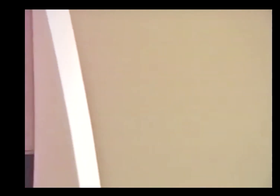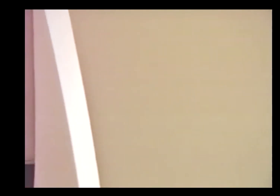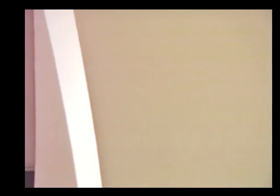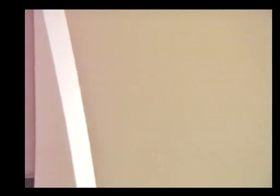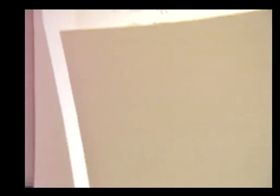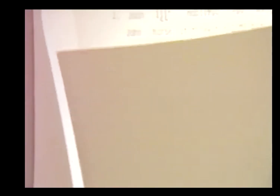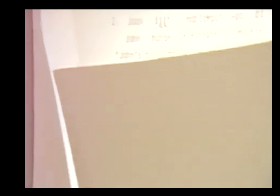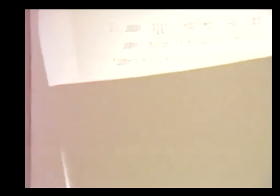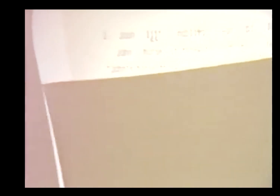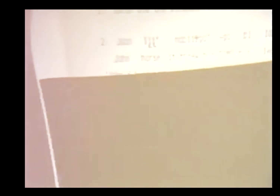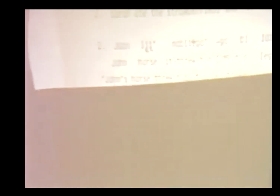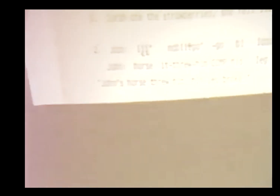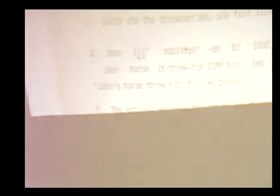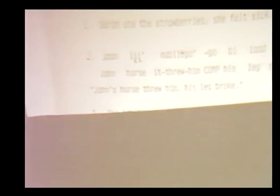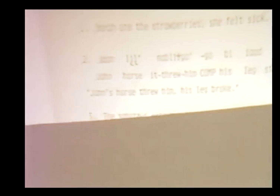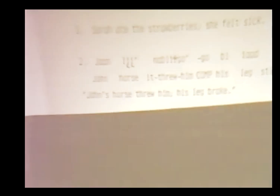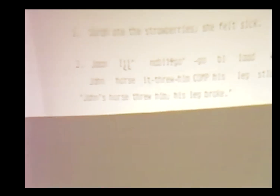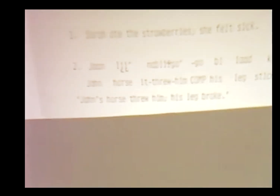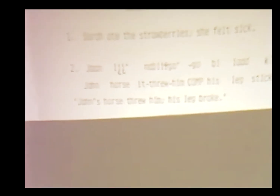wait, keep it on the overhead.